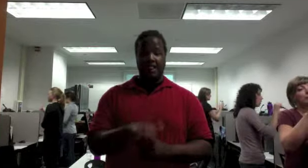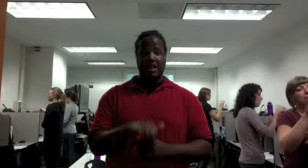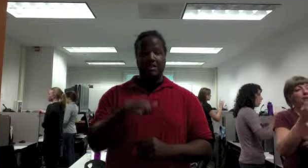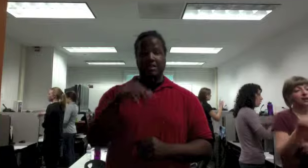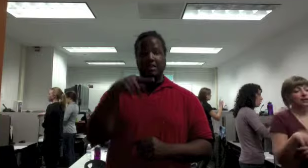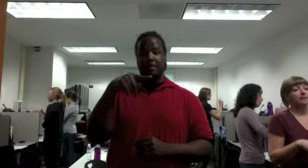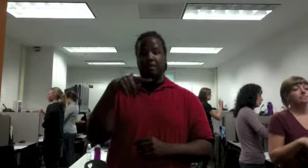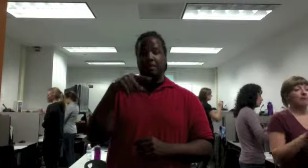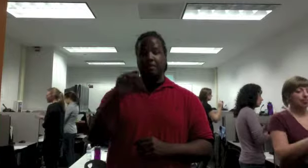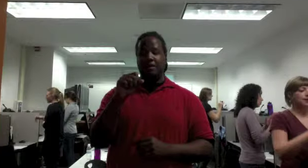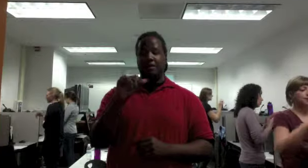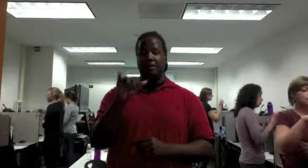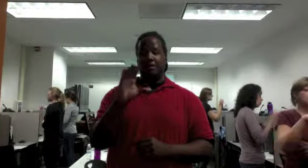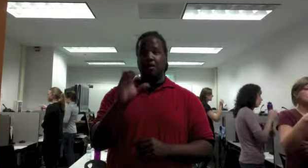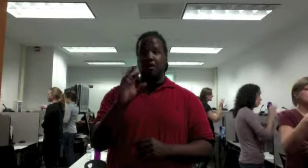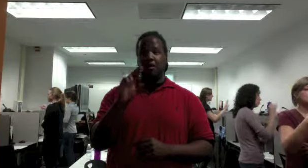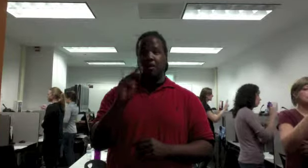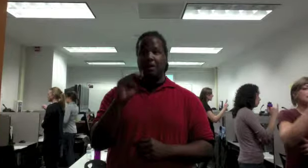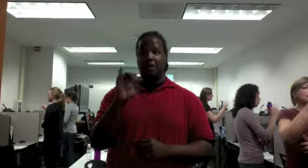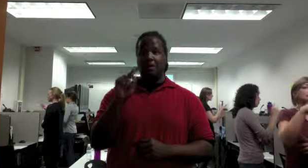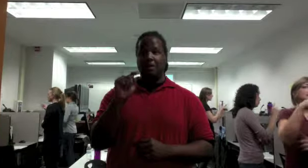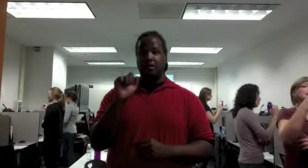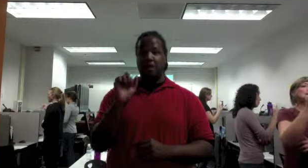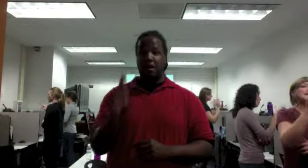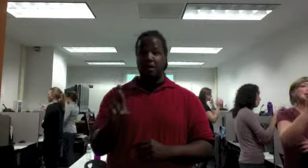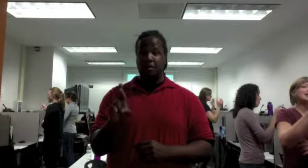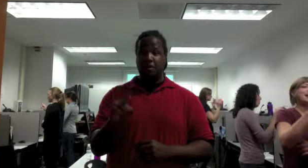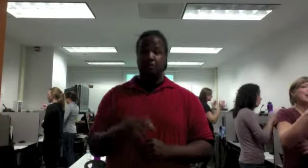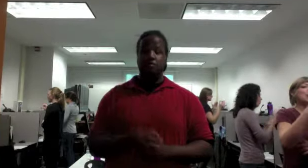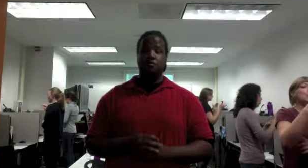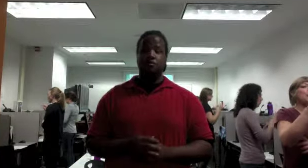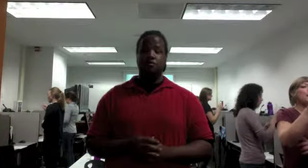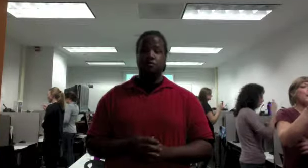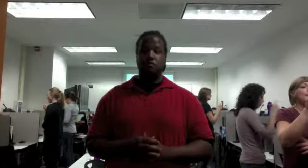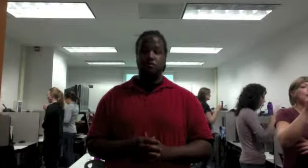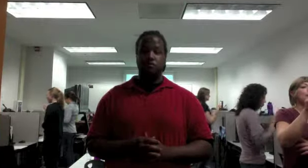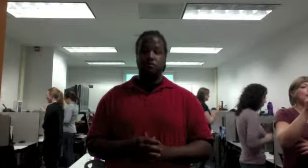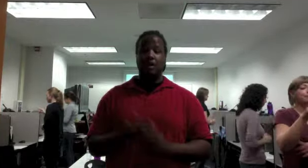humidity is in the air compared to how much you can actually hold. That's the psychrometer.